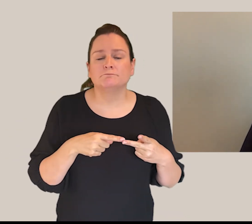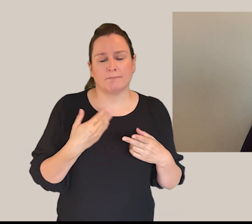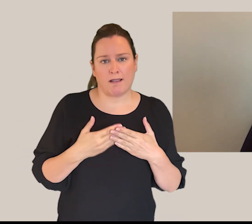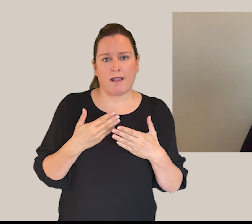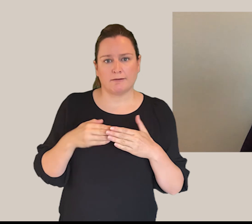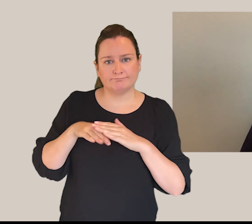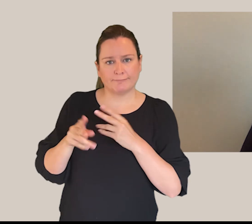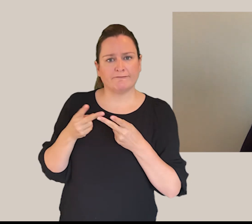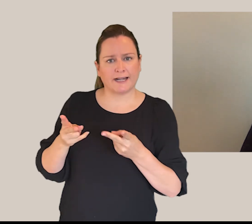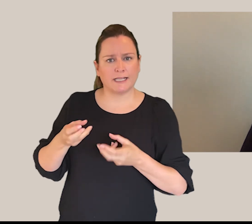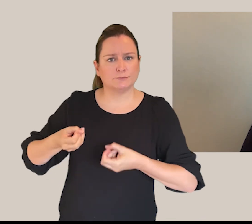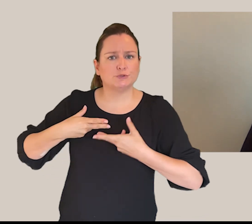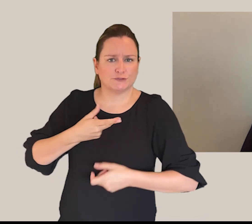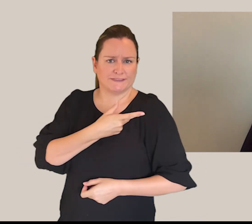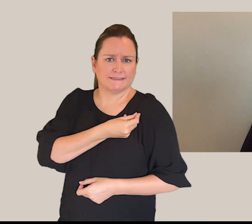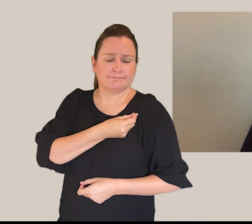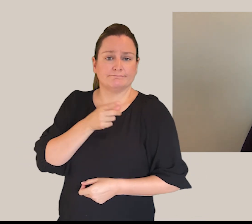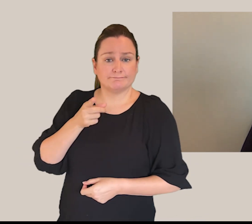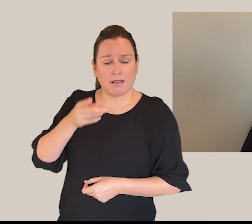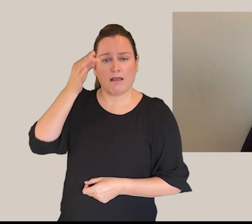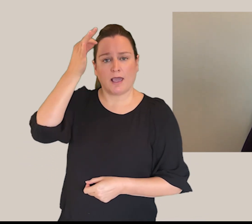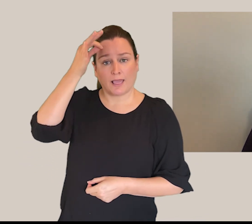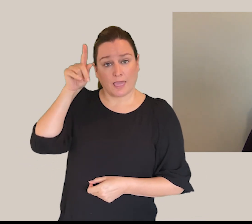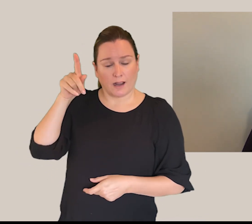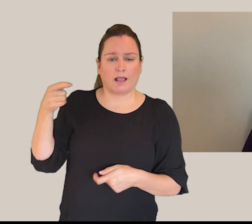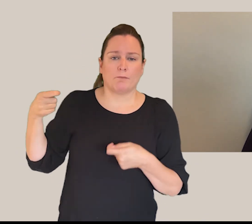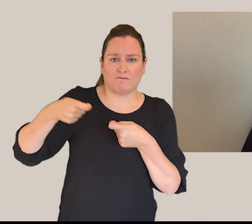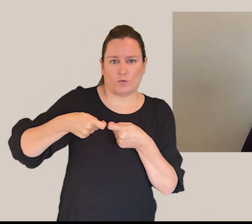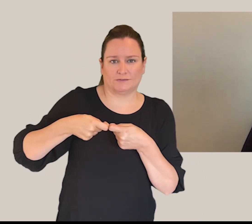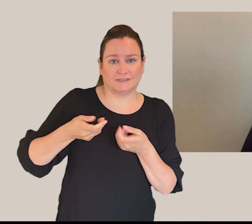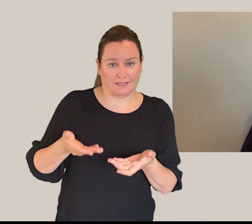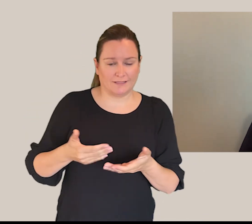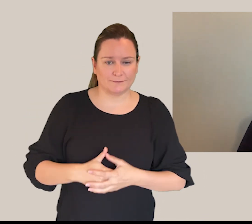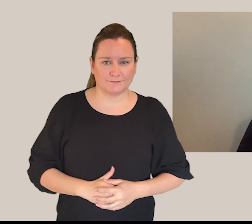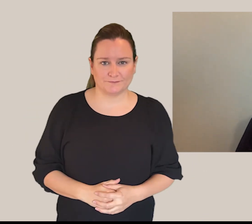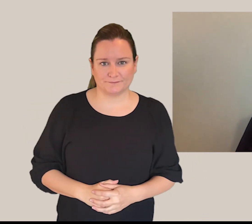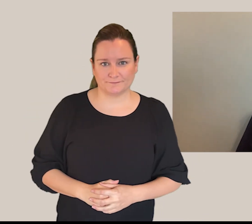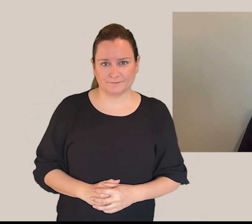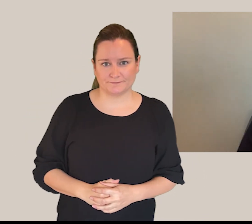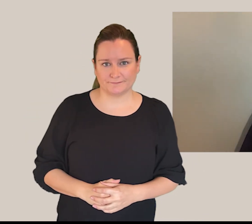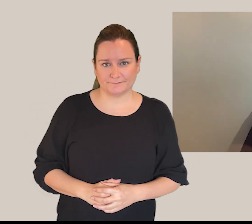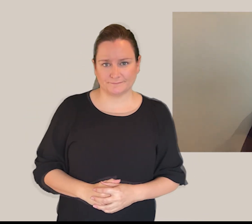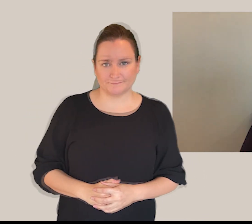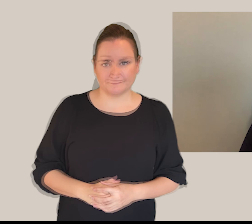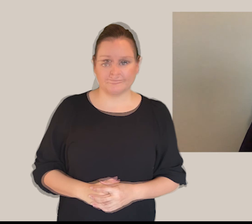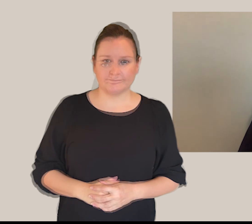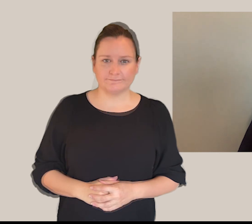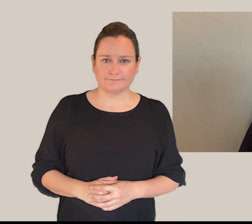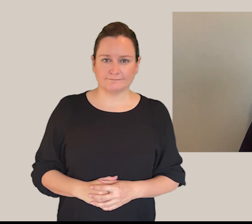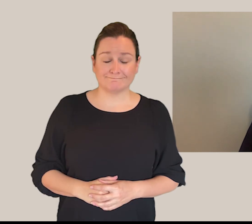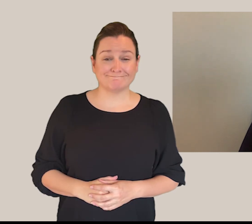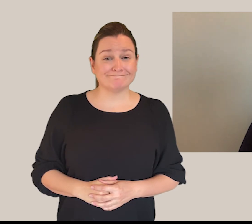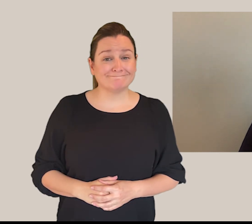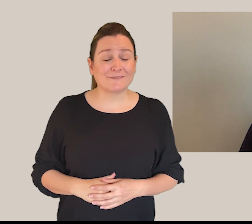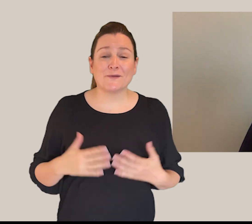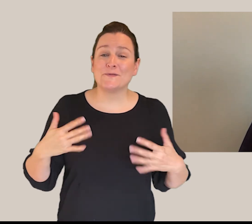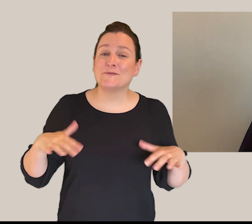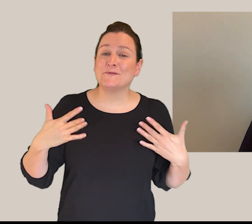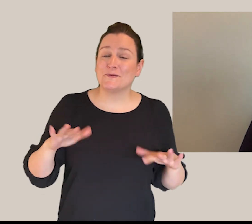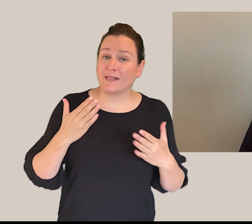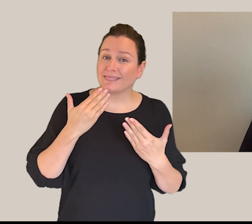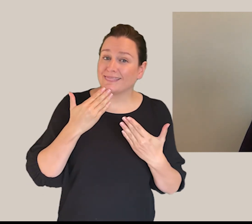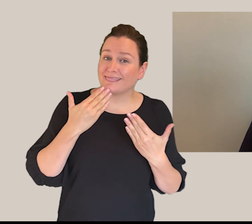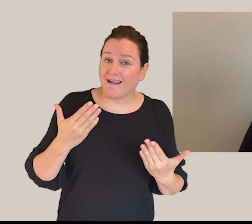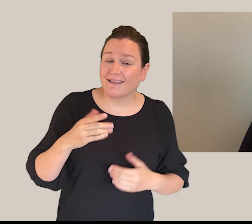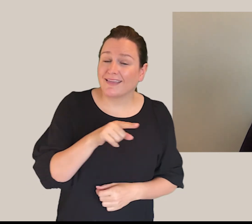not, however, you will receive the vaccine for free and it'll be funded by the government. Thank you so much for all